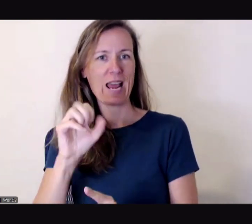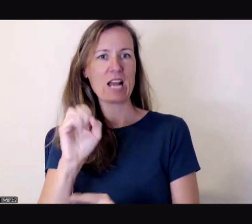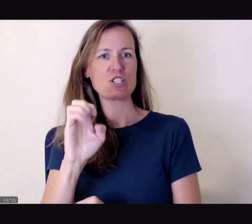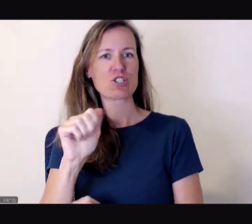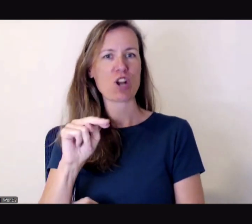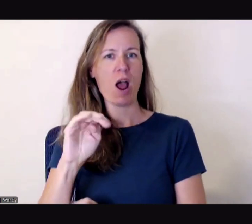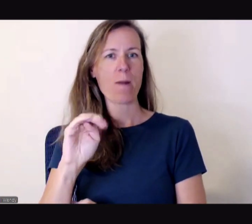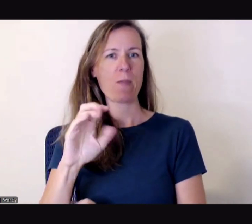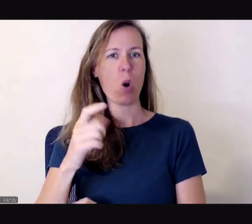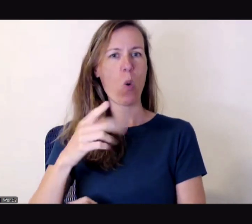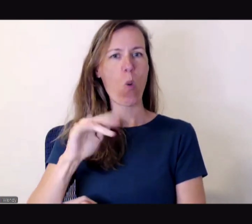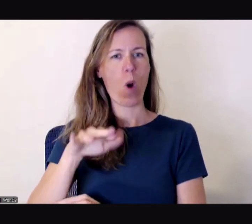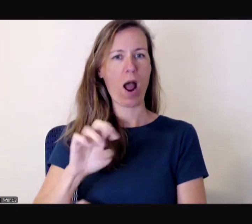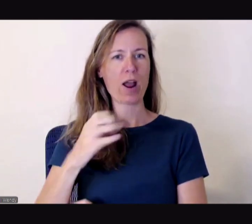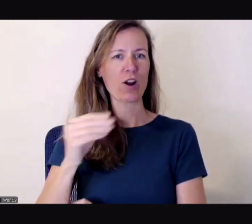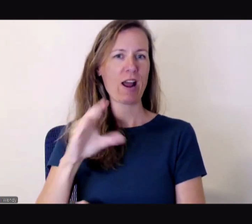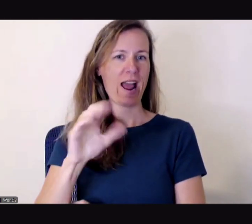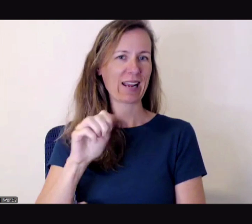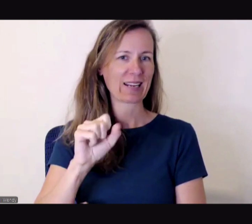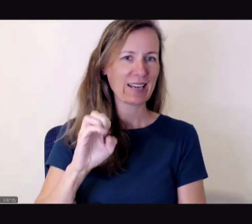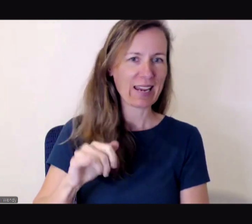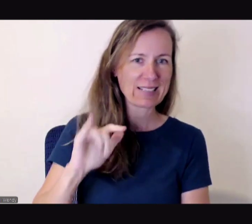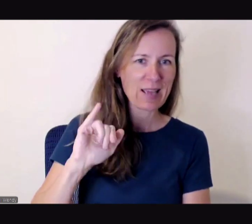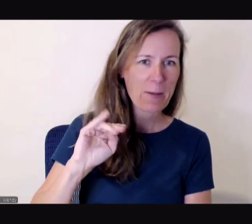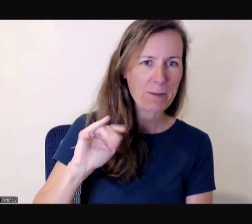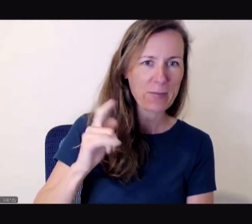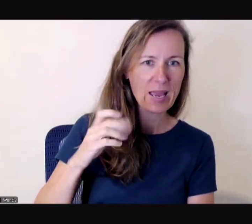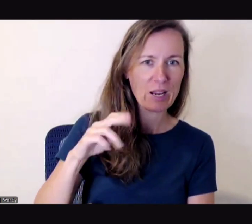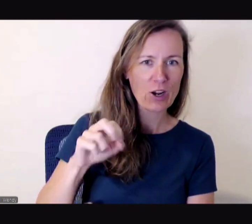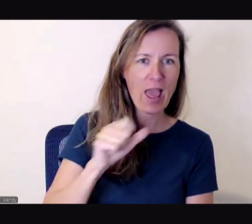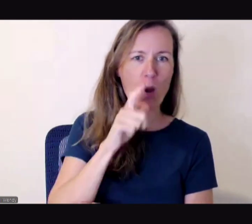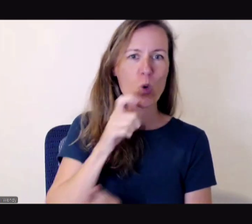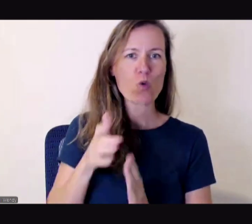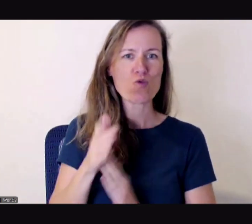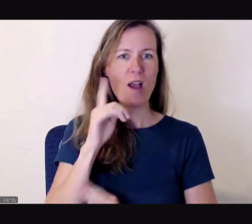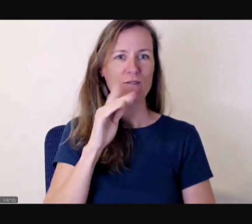also wish to express gratitude to my fellow neighbors and residents who took